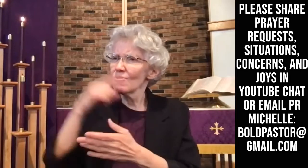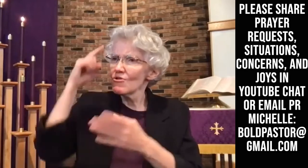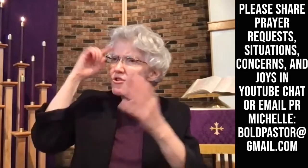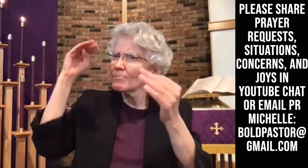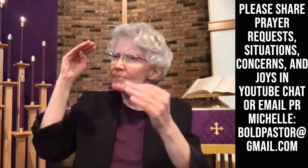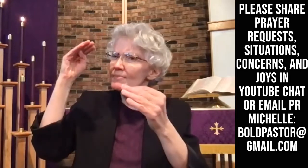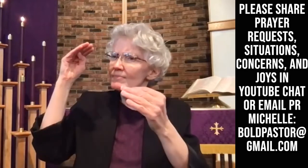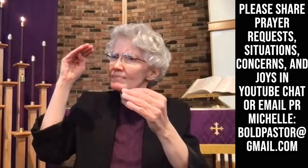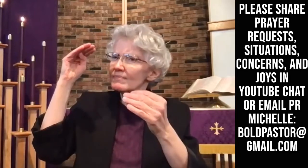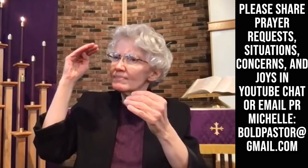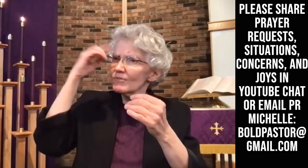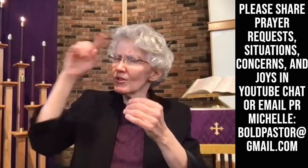Help us hold hope for one another